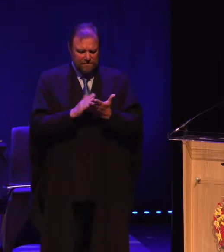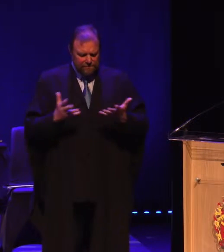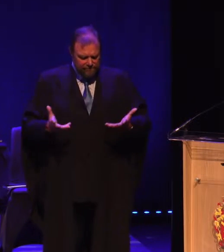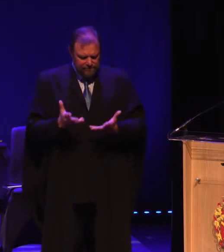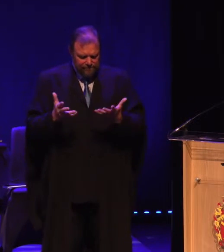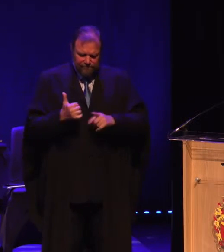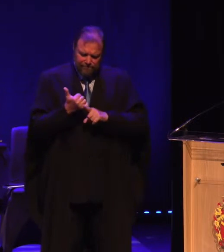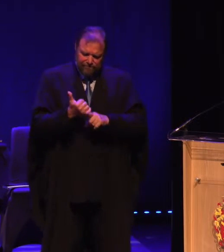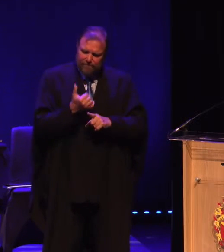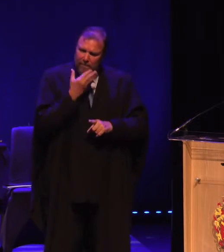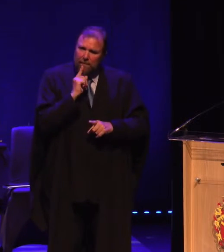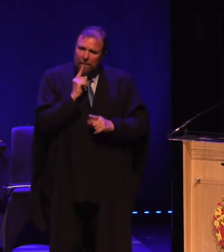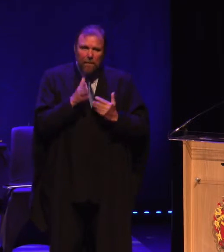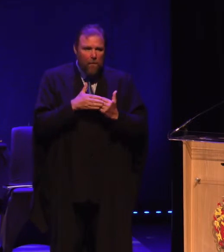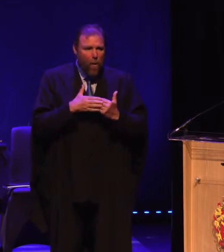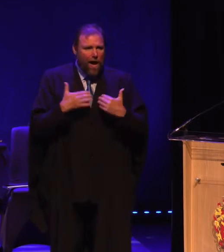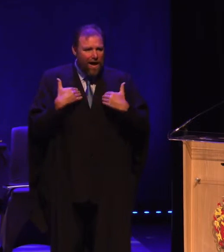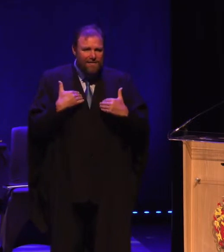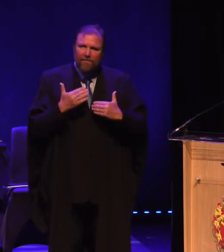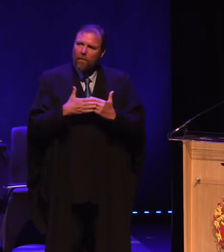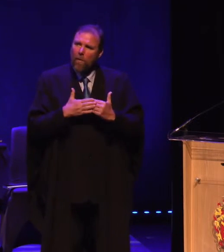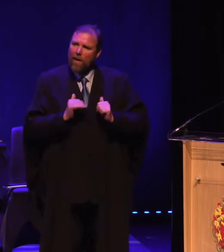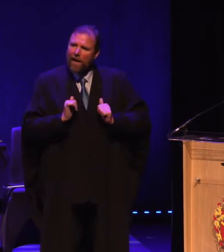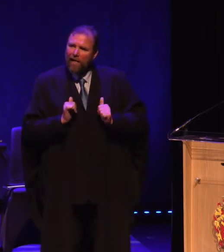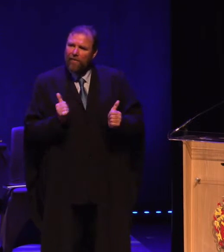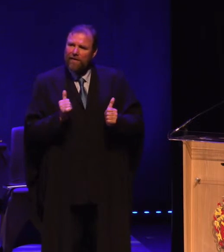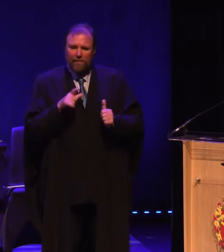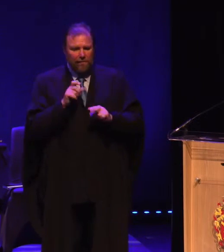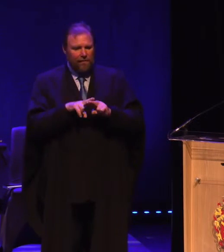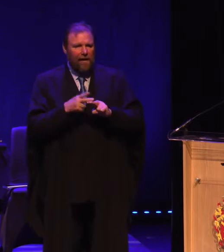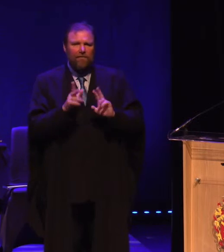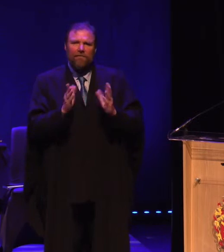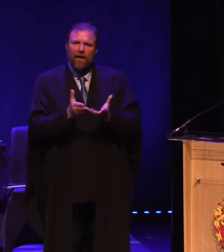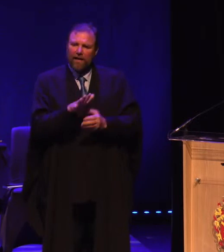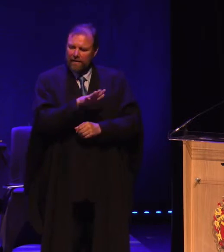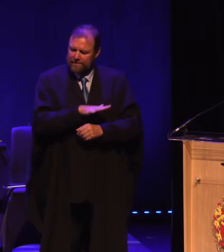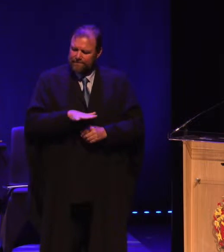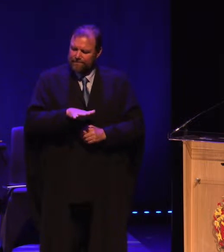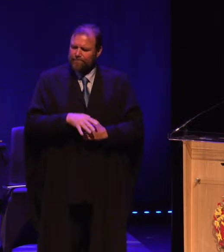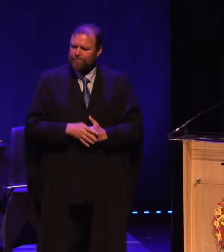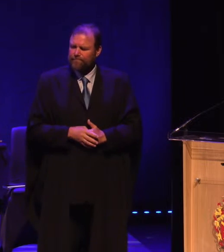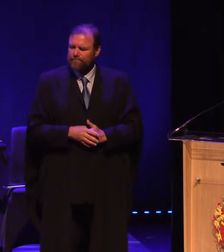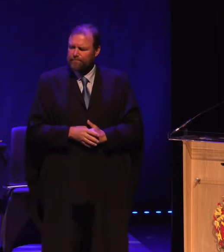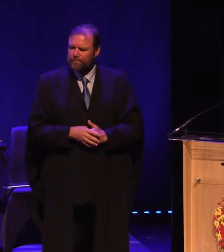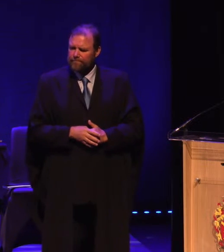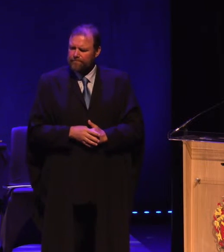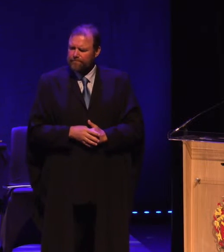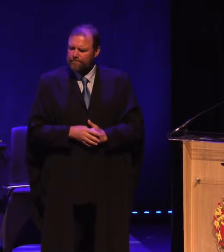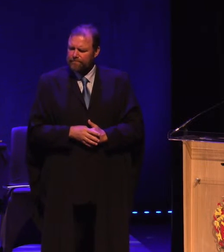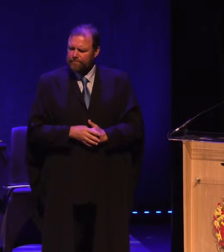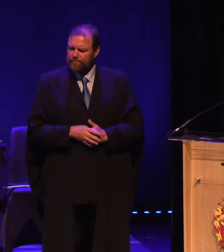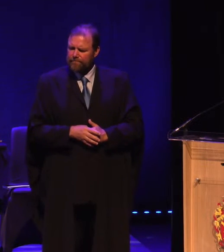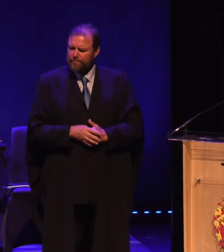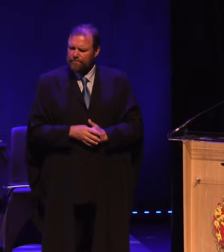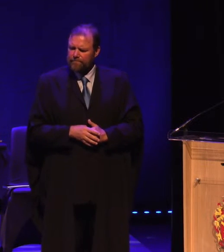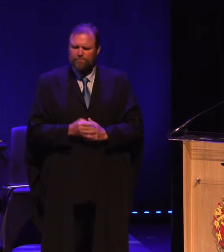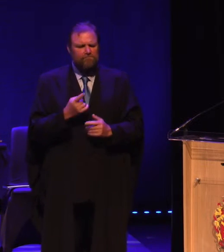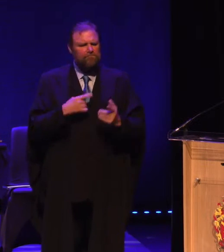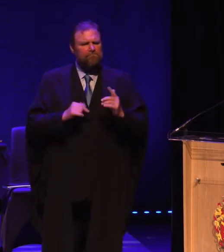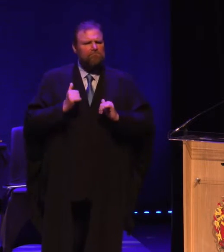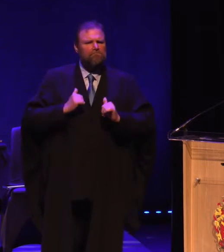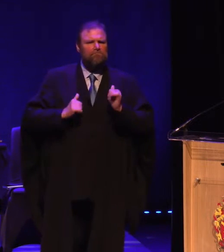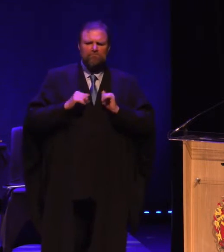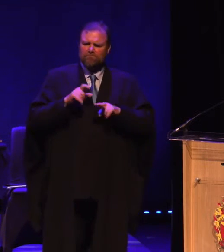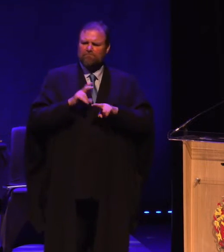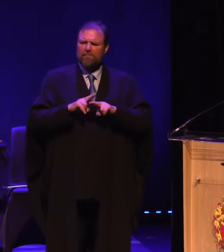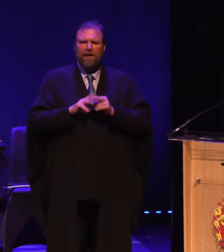enable people to be active and healthy in Cardiff and the Vale of Glamorgan. And we're particularly proud at Cardiff Met that